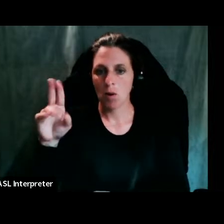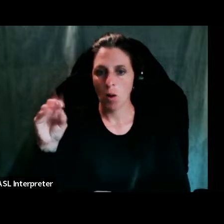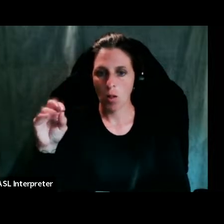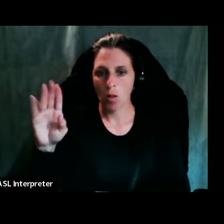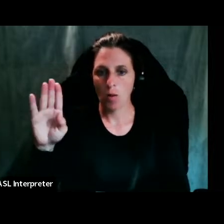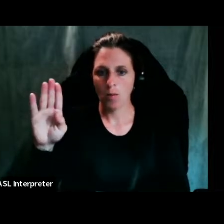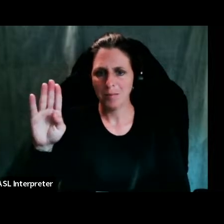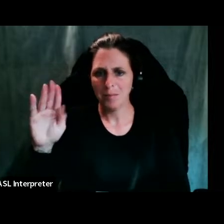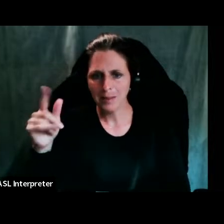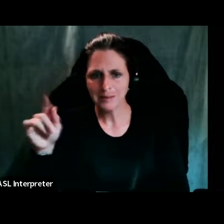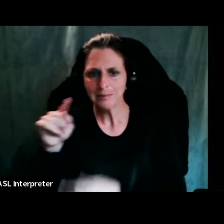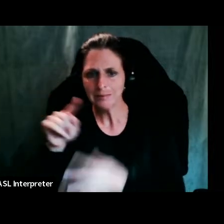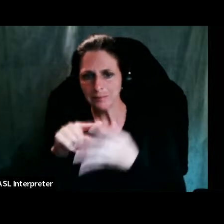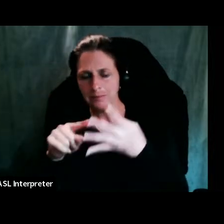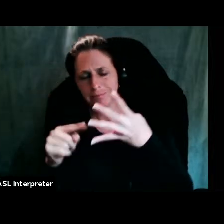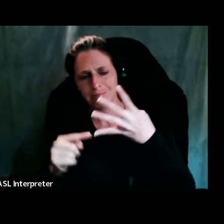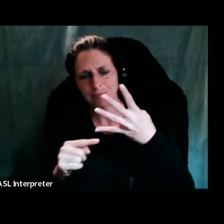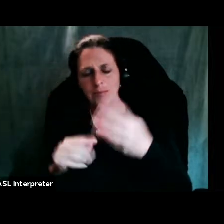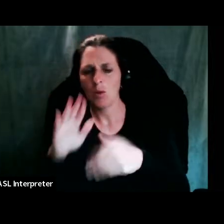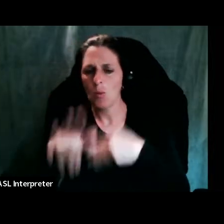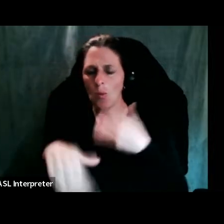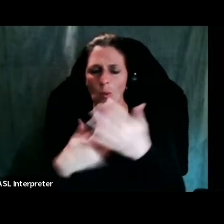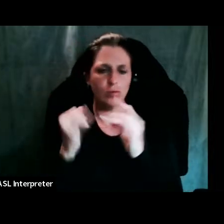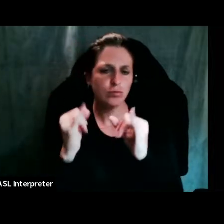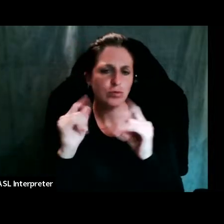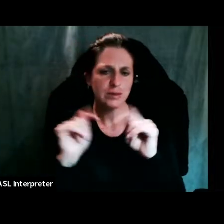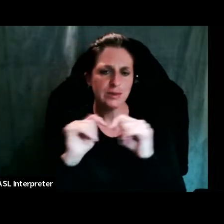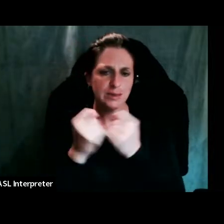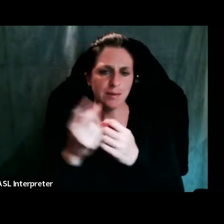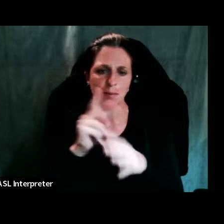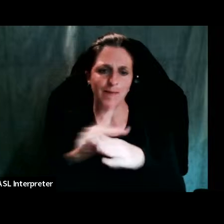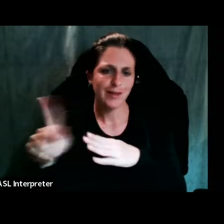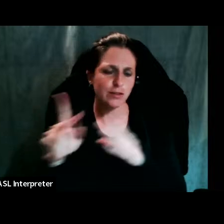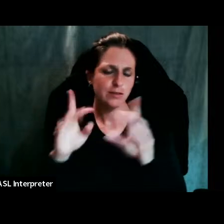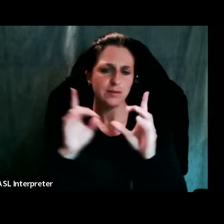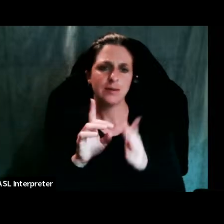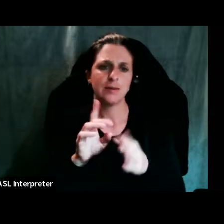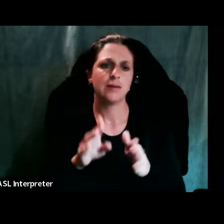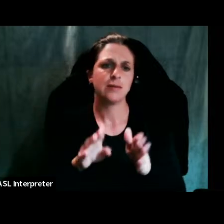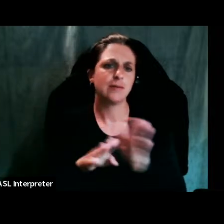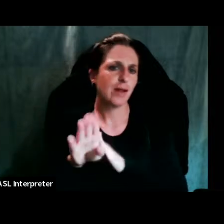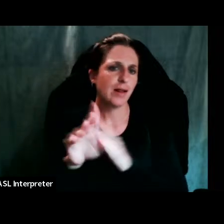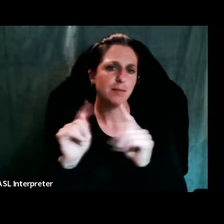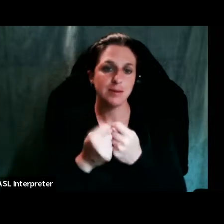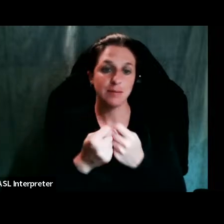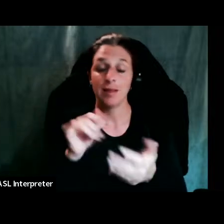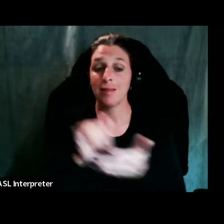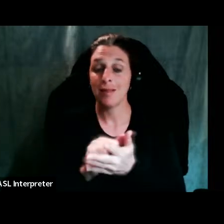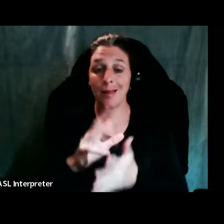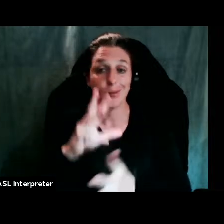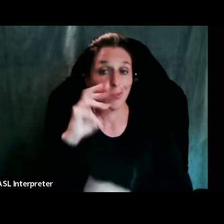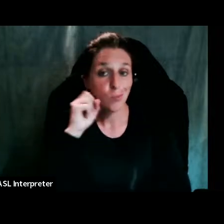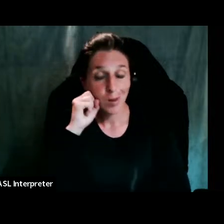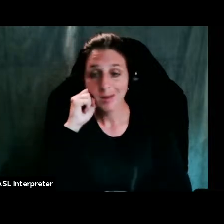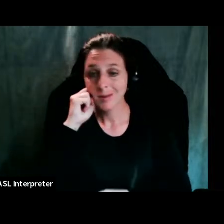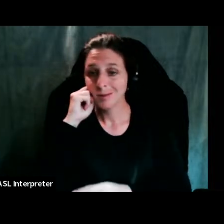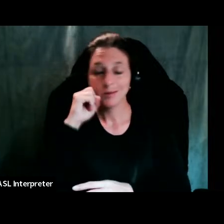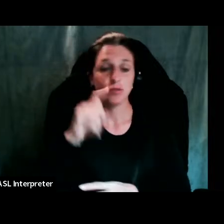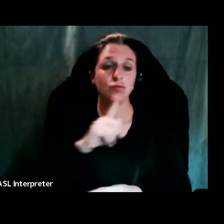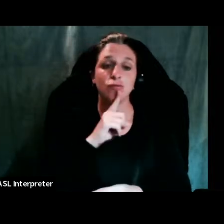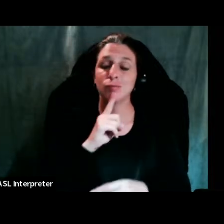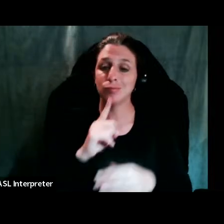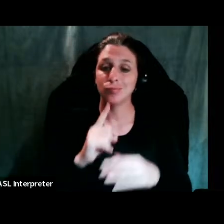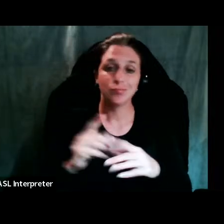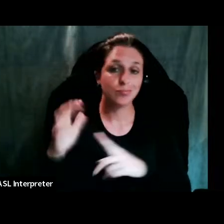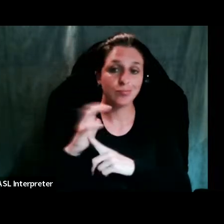Julia Kemke, the entire instructional team and professional development team. I mean, that was top-notch